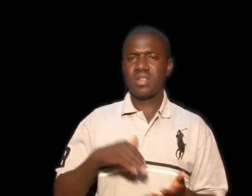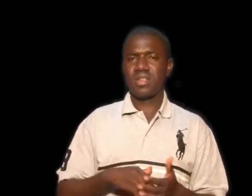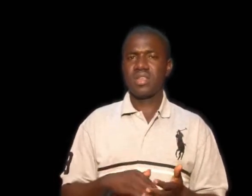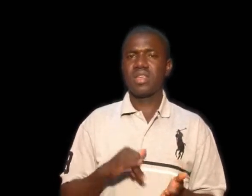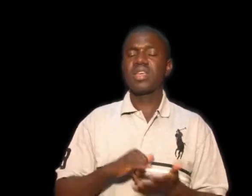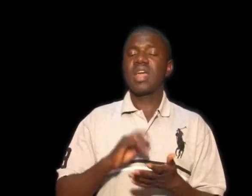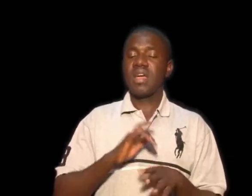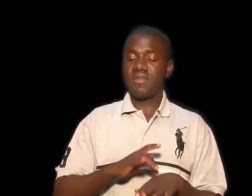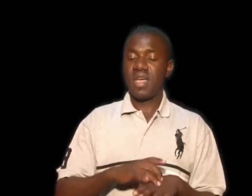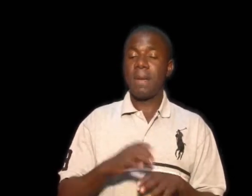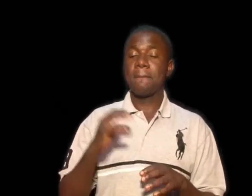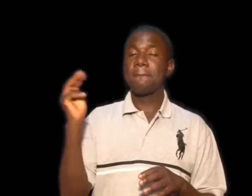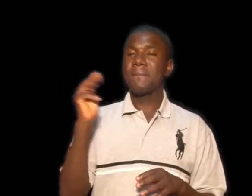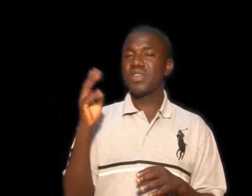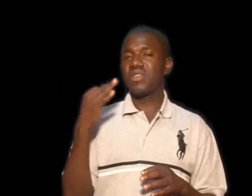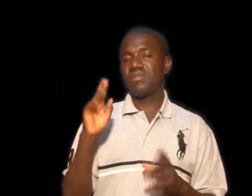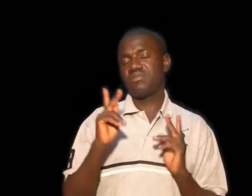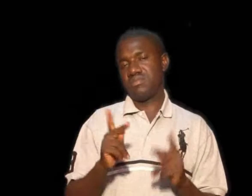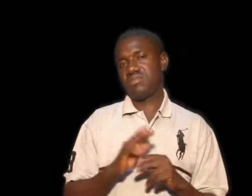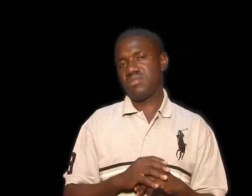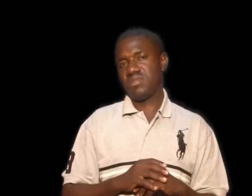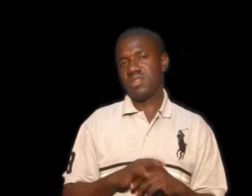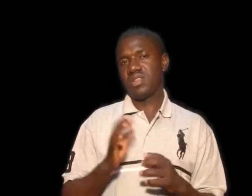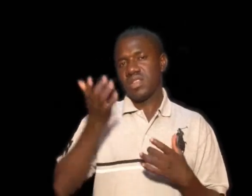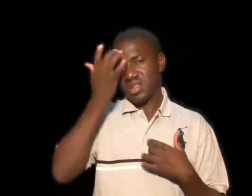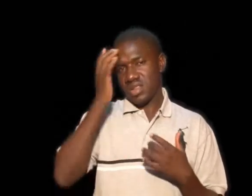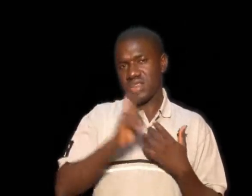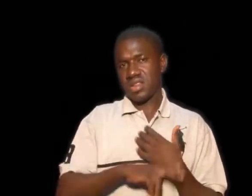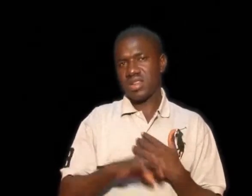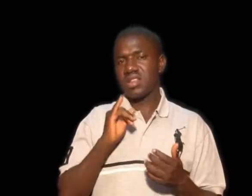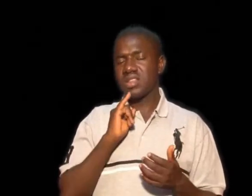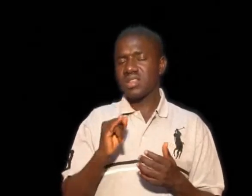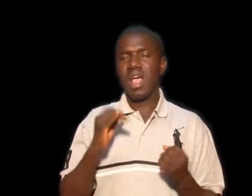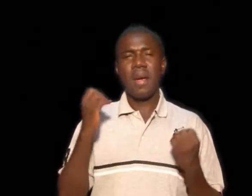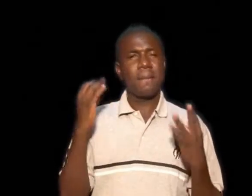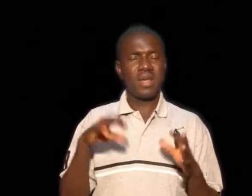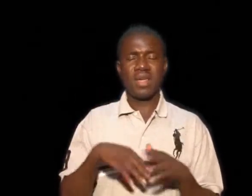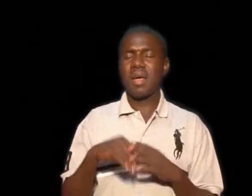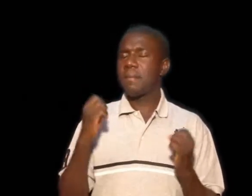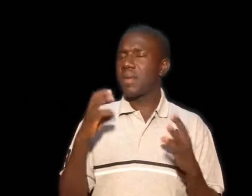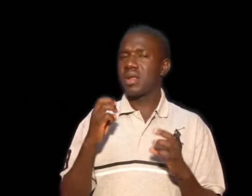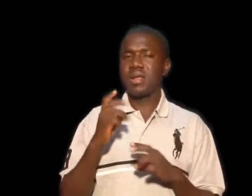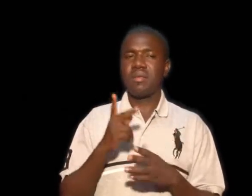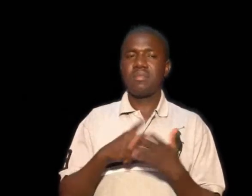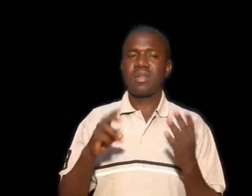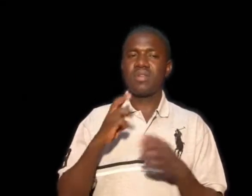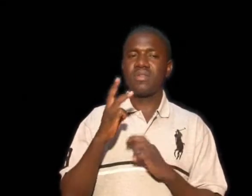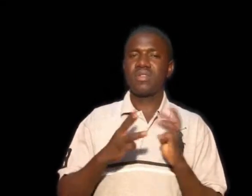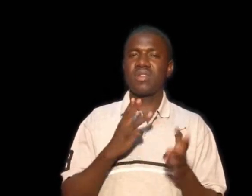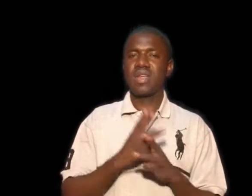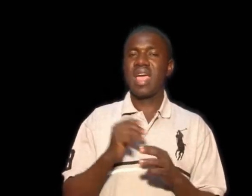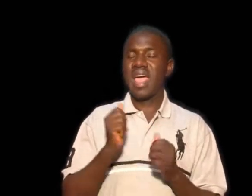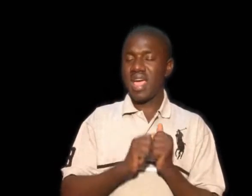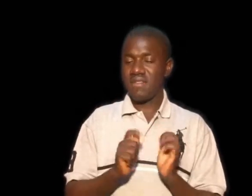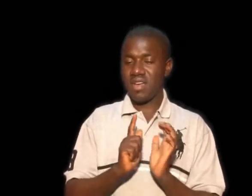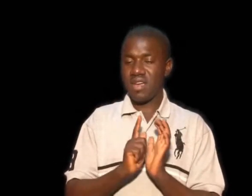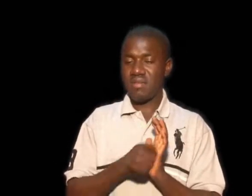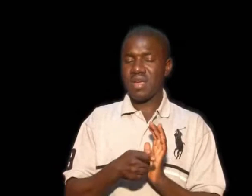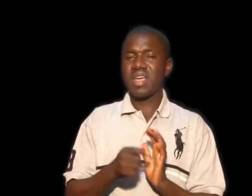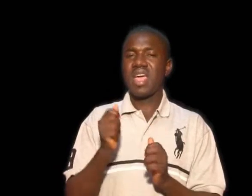It still affects millions of people. The disease is still prevalent in many parts of the world, and nearly every minute,